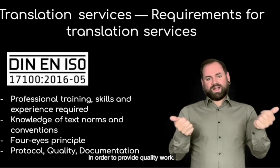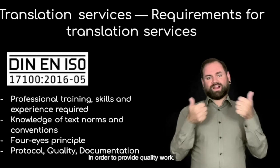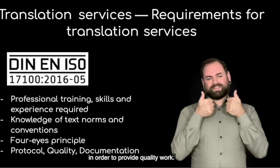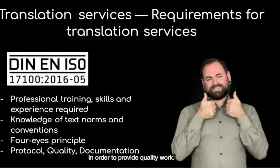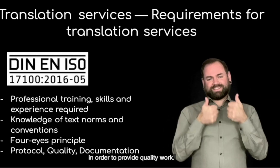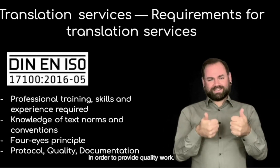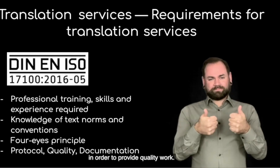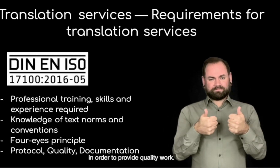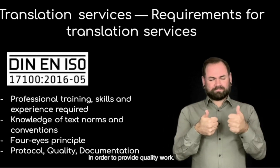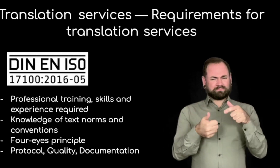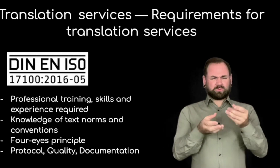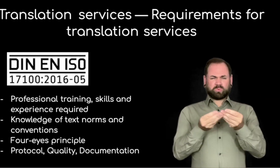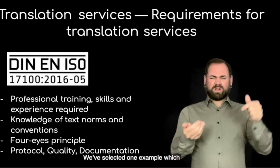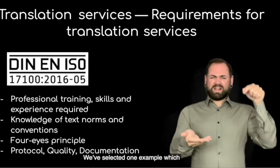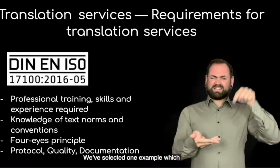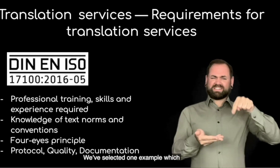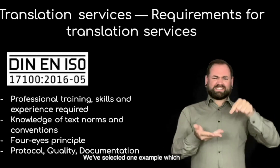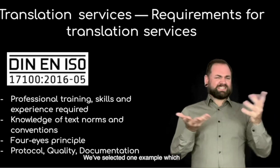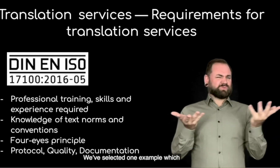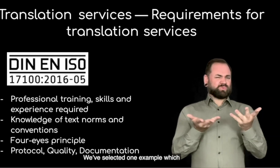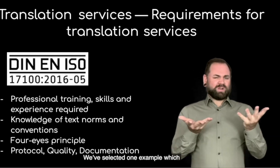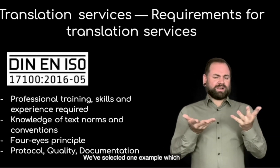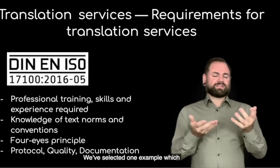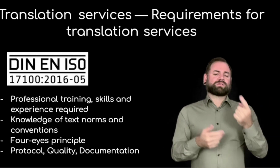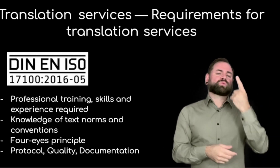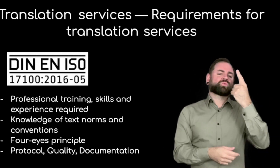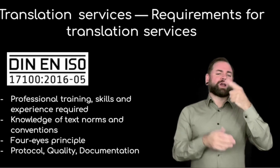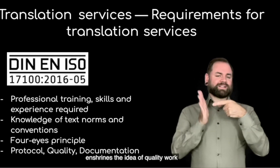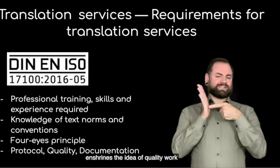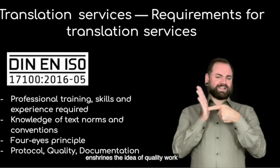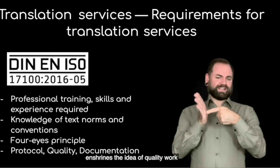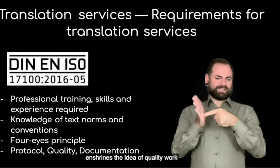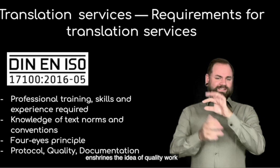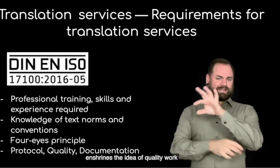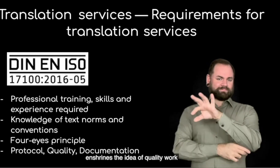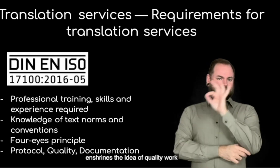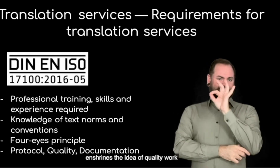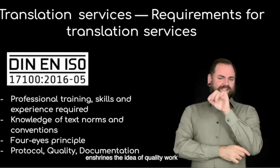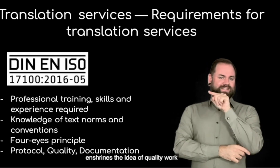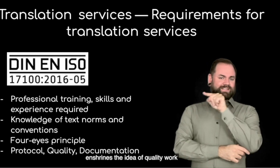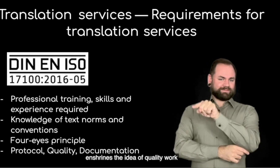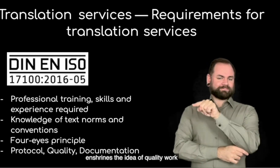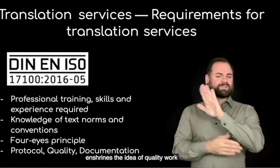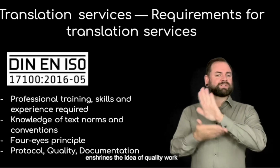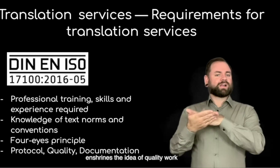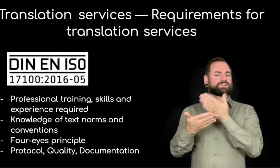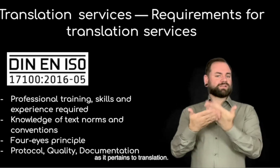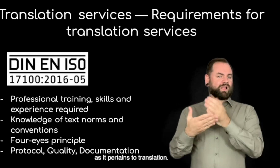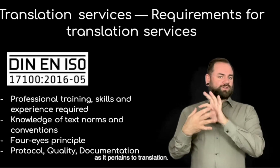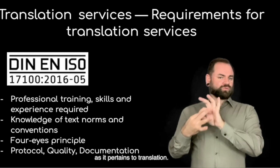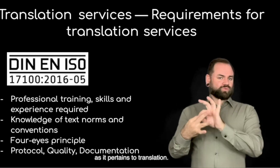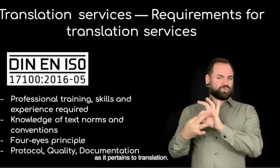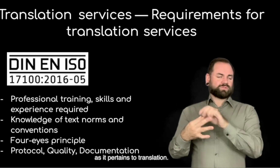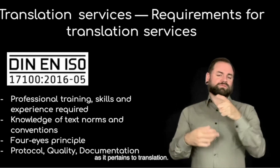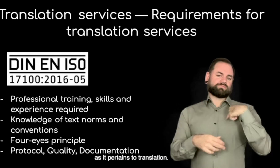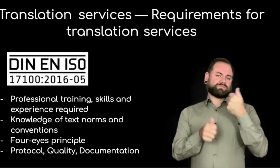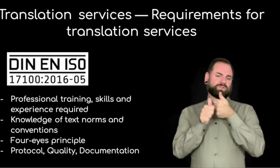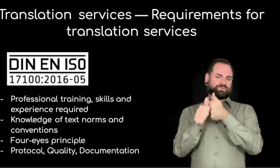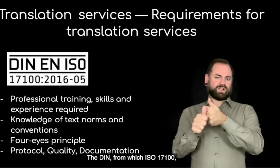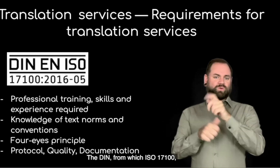We've selected one example which enshrines the idea of quality work as it pertains to translation. The DIN from